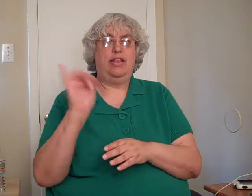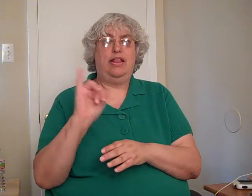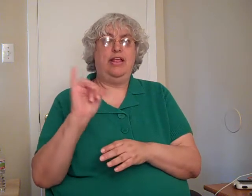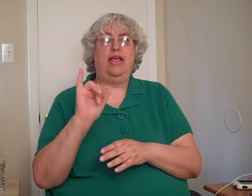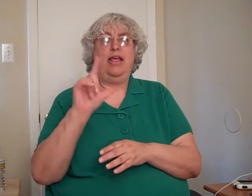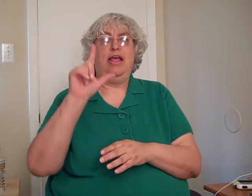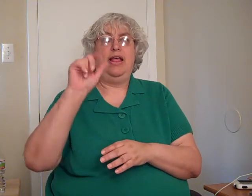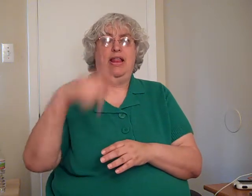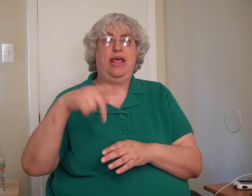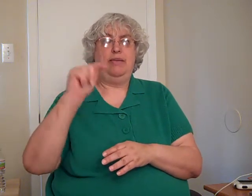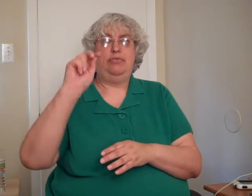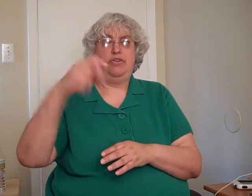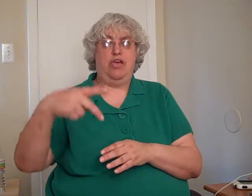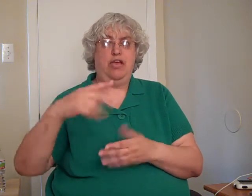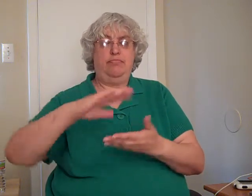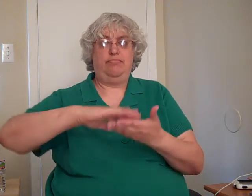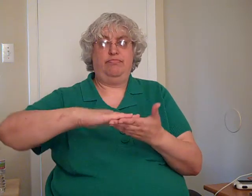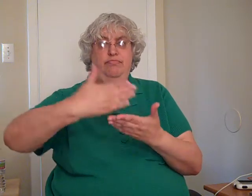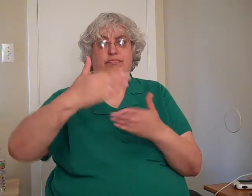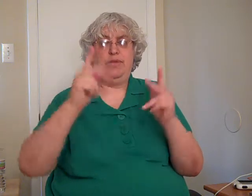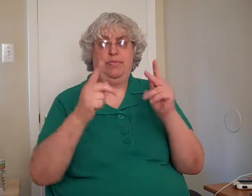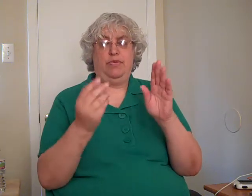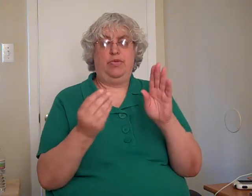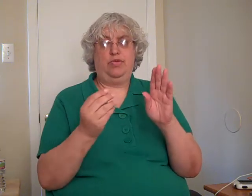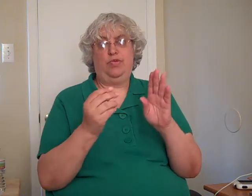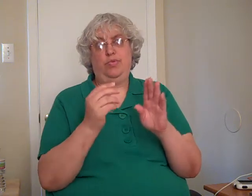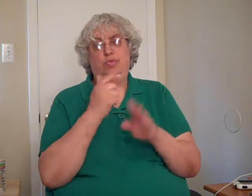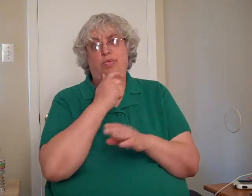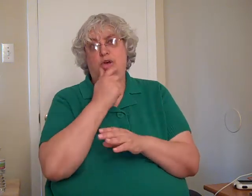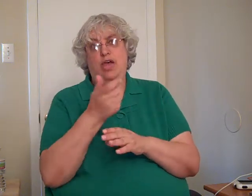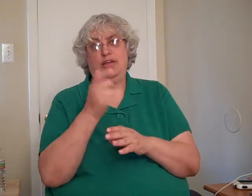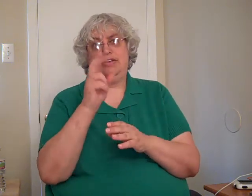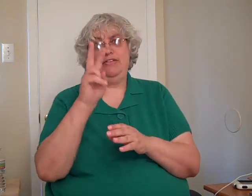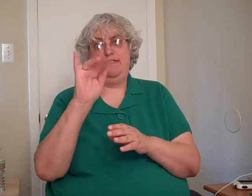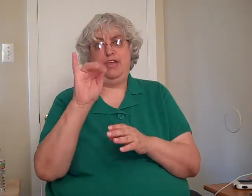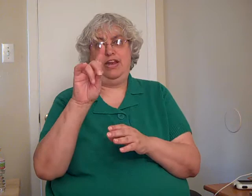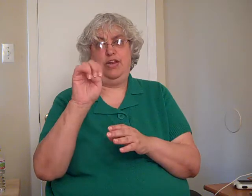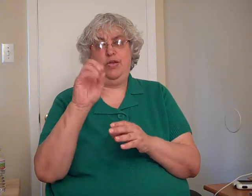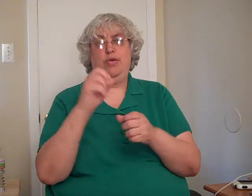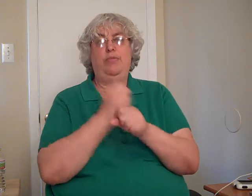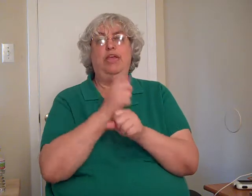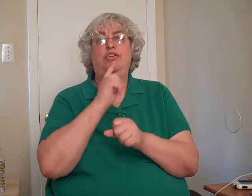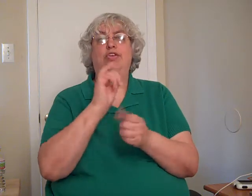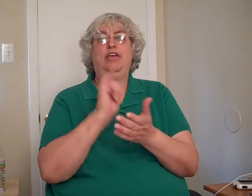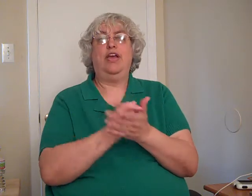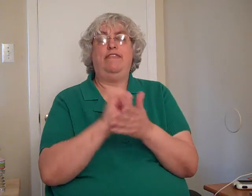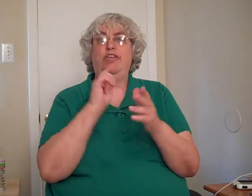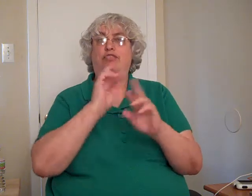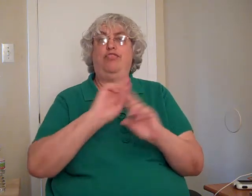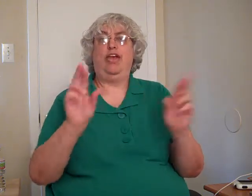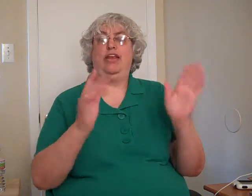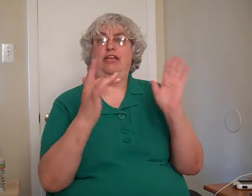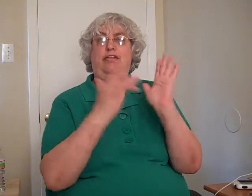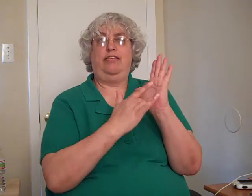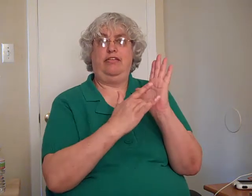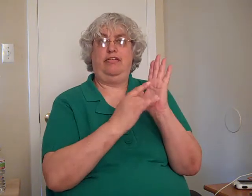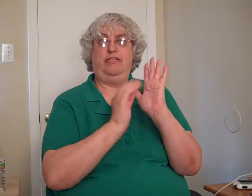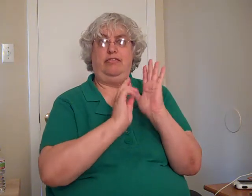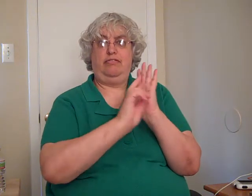laptop type presentation where you're going to want people to watch a video, then make sure that you have that queued up so that people can see it. And so,